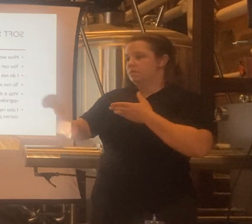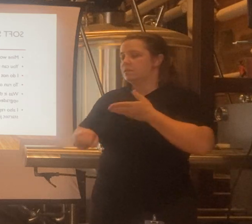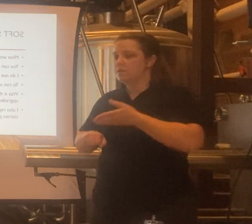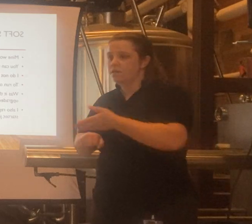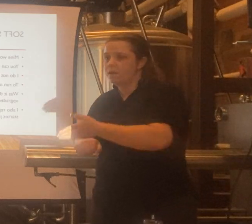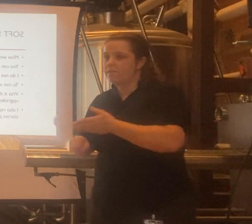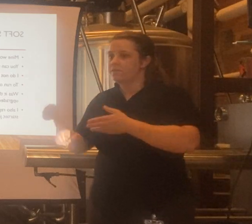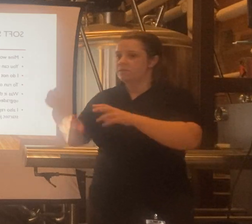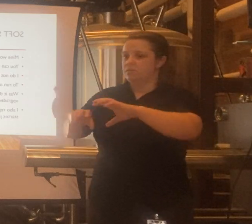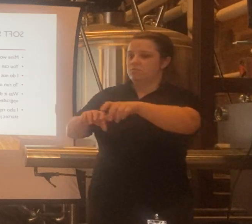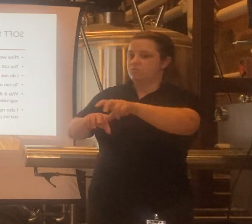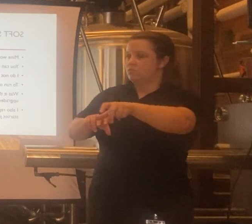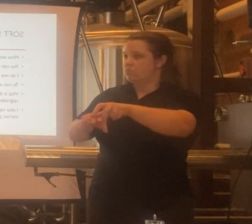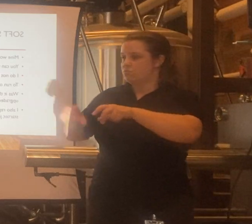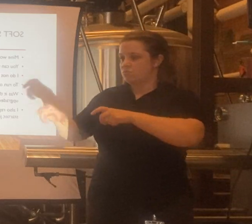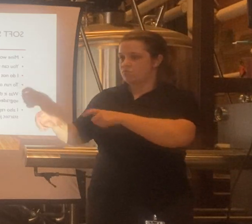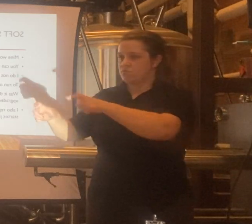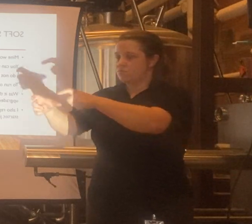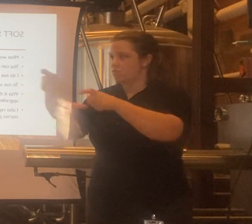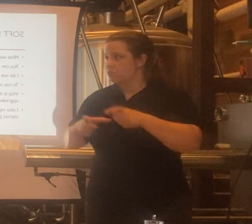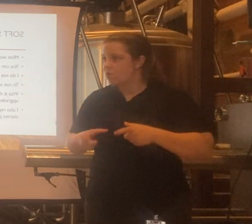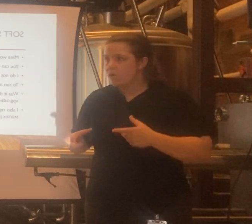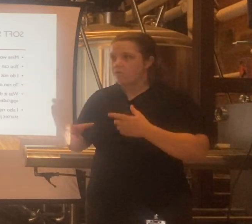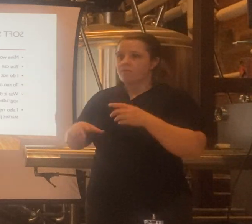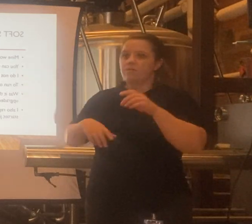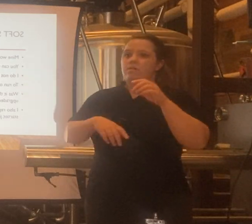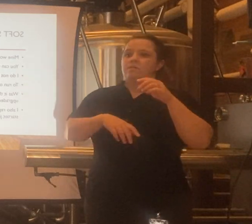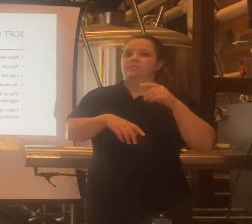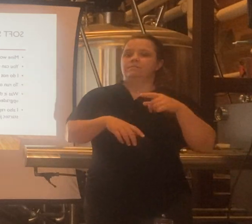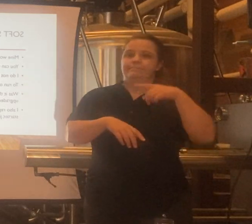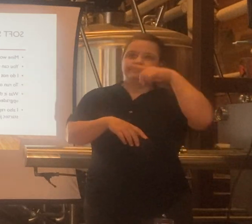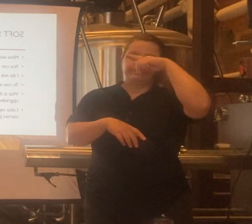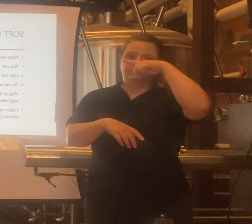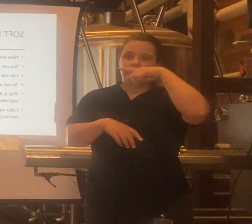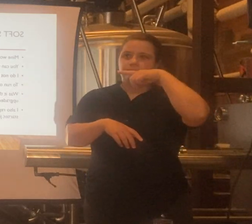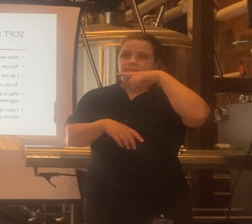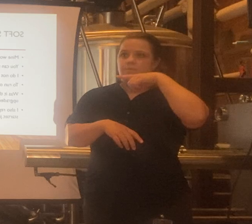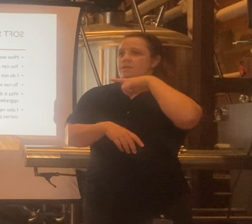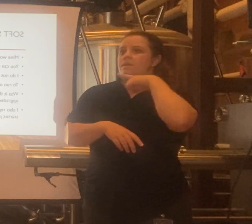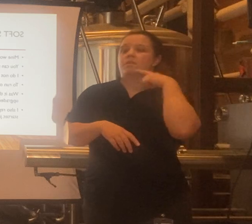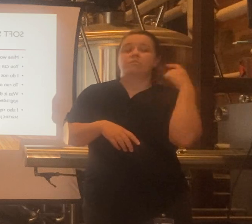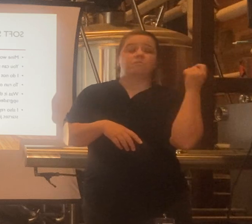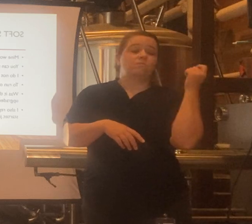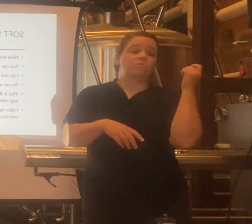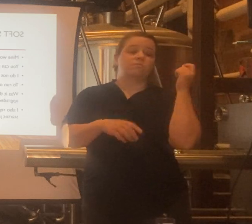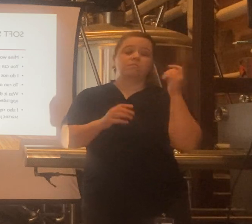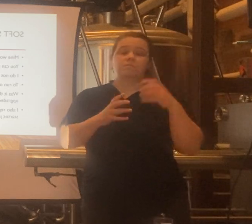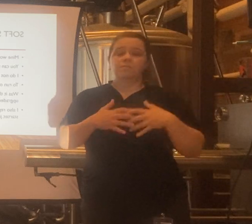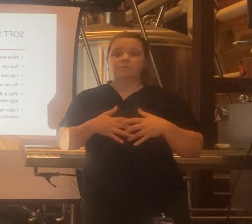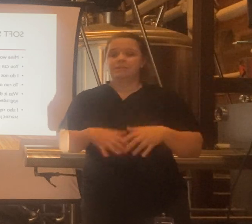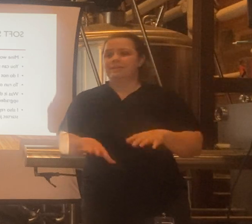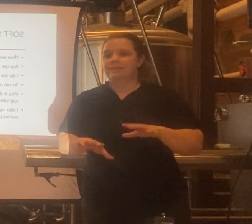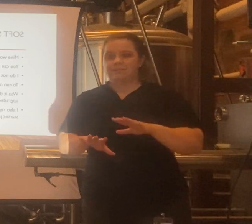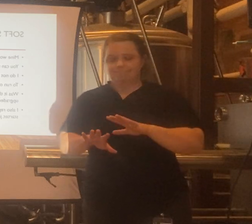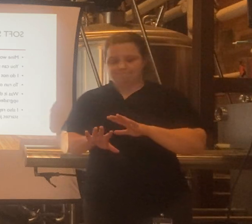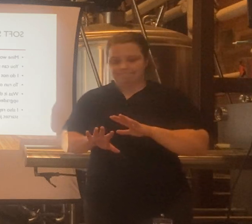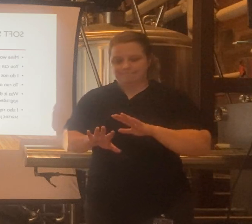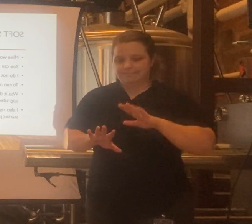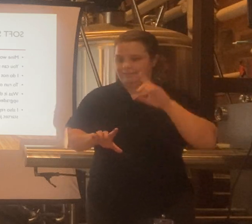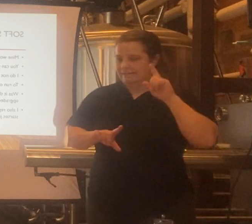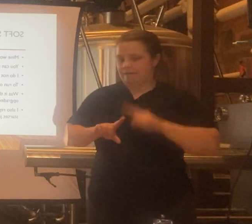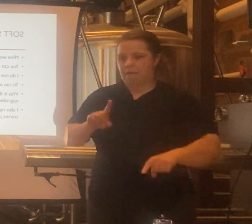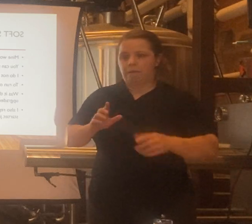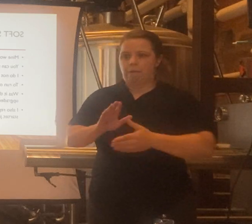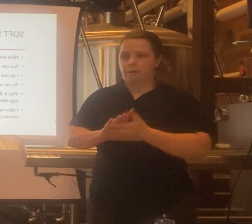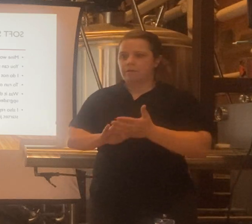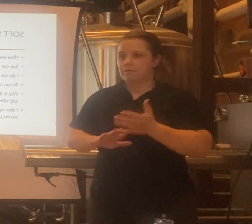dryer. I turned the dryer on and the generator went, screw you, boom, died. So the dryer is the only thing I could not run in my house. Turns out the whole time